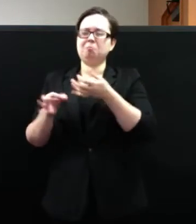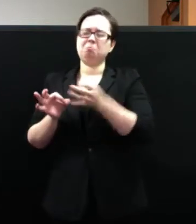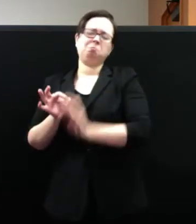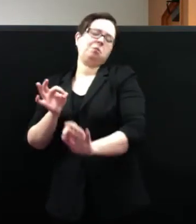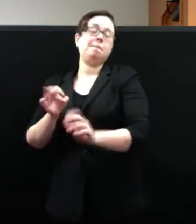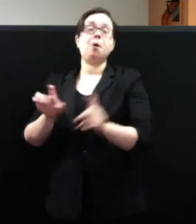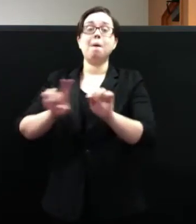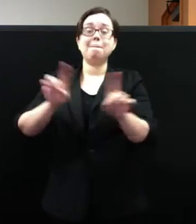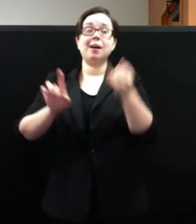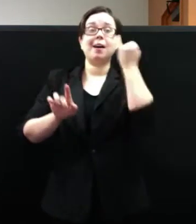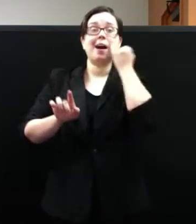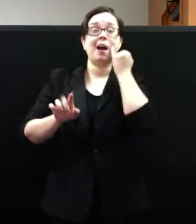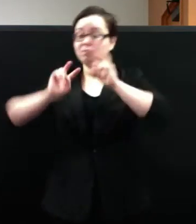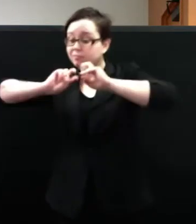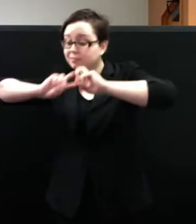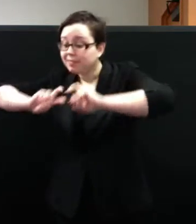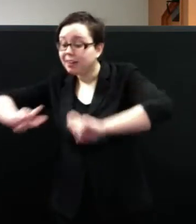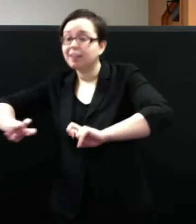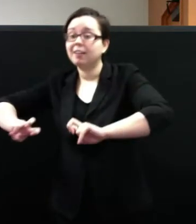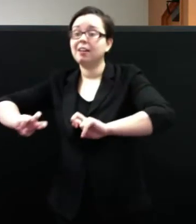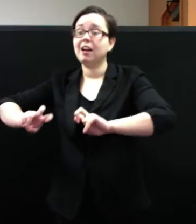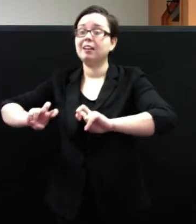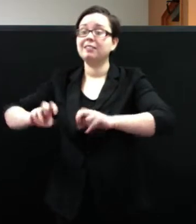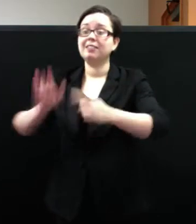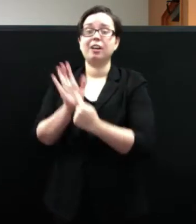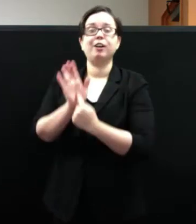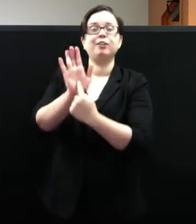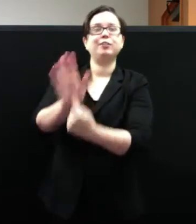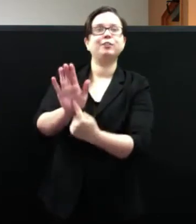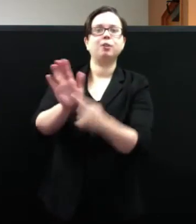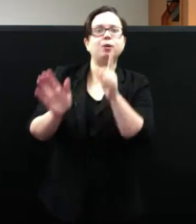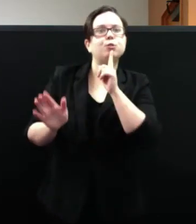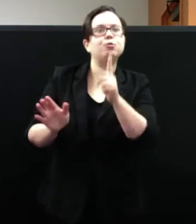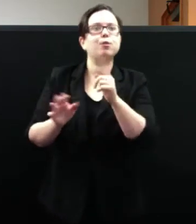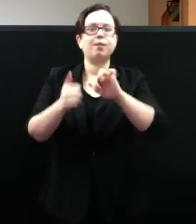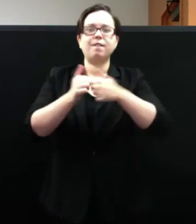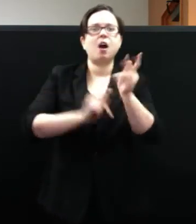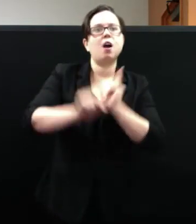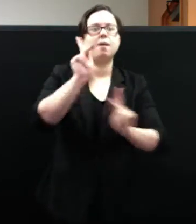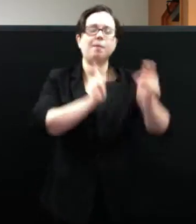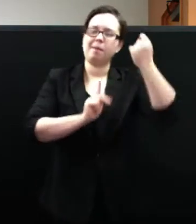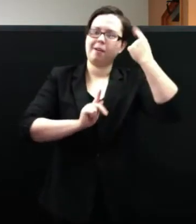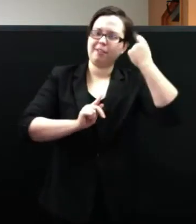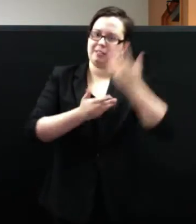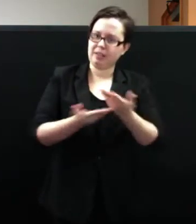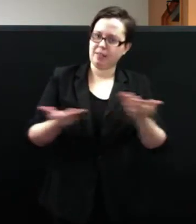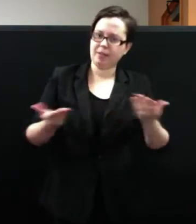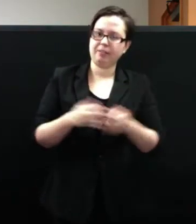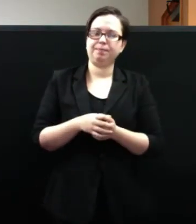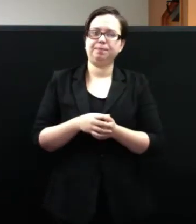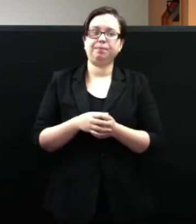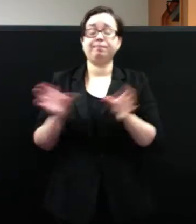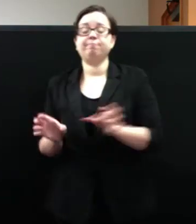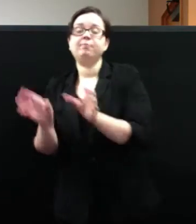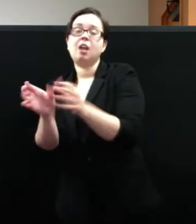reveals unexpected truths about the way that we collaborate and make sense of things. The exercise has 3 parts and it begins with something that we all